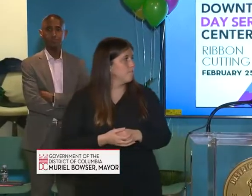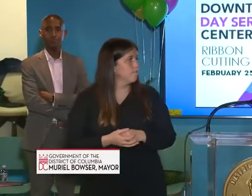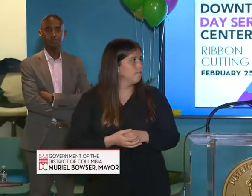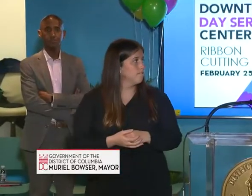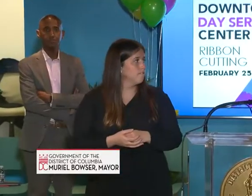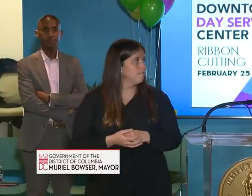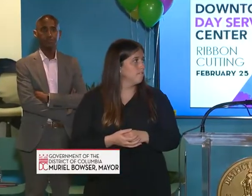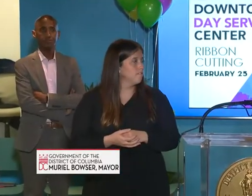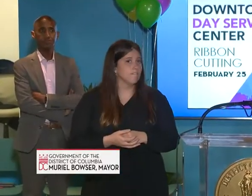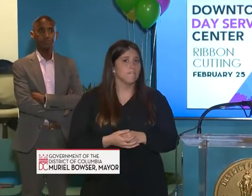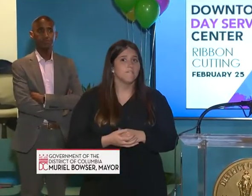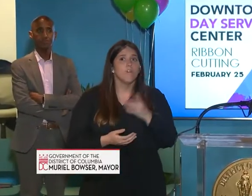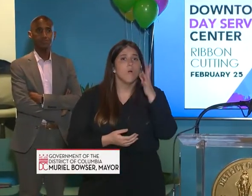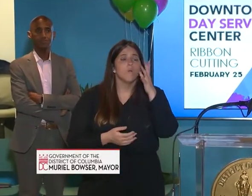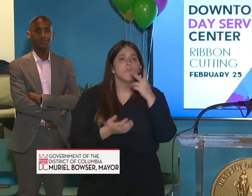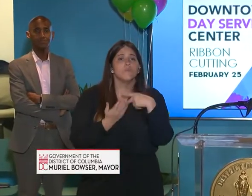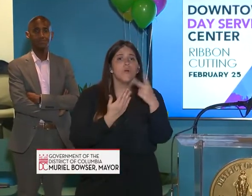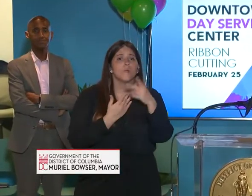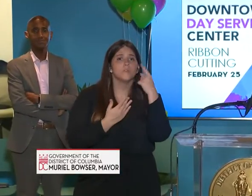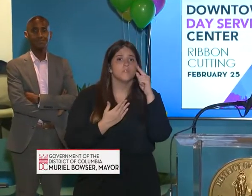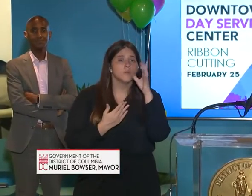We have.